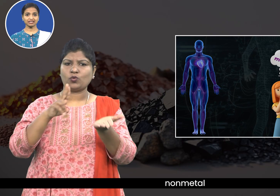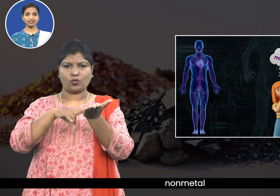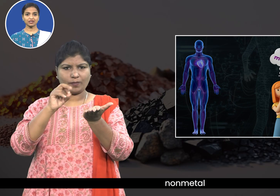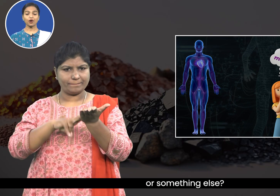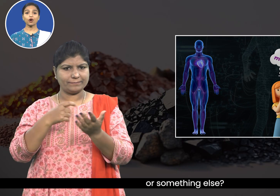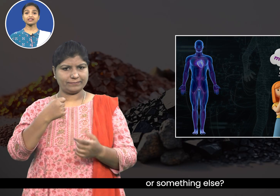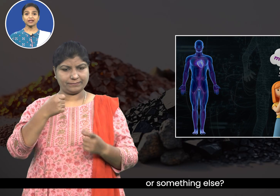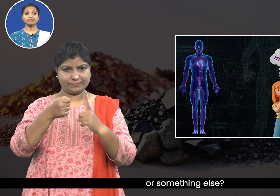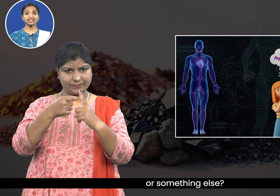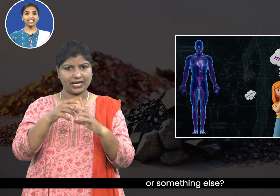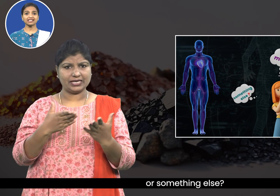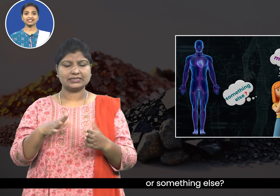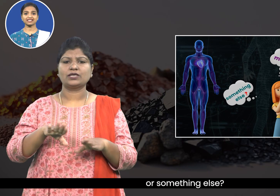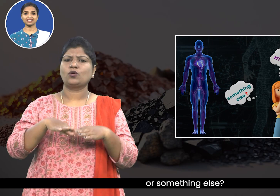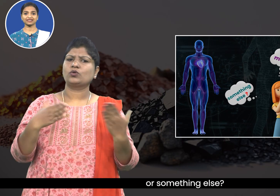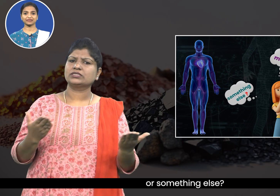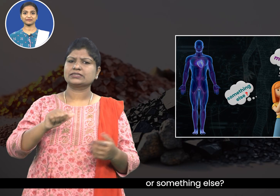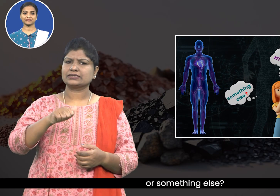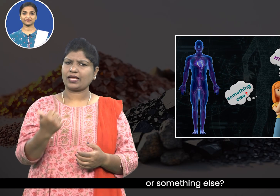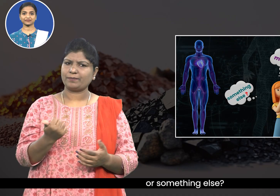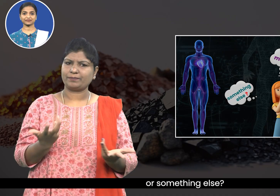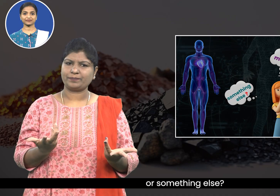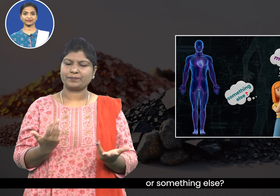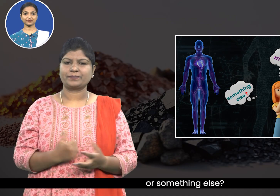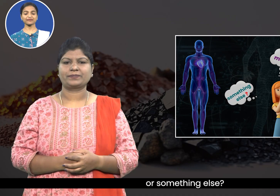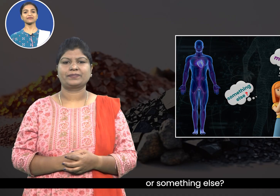non-metal, or something else?